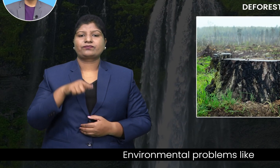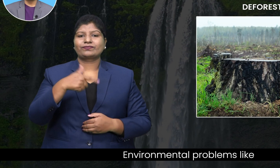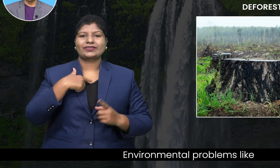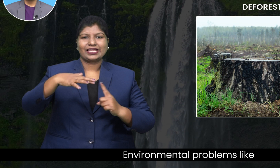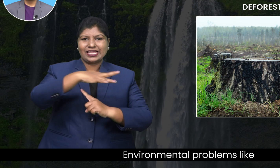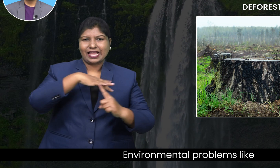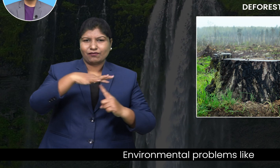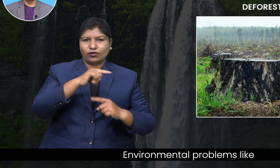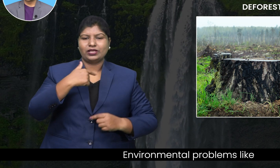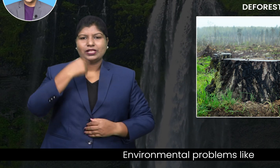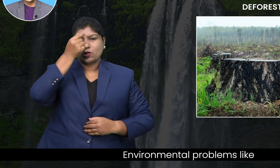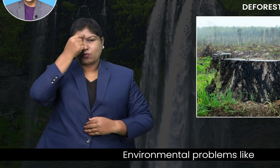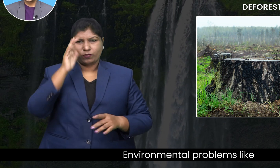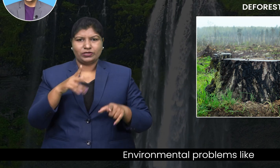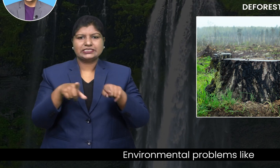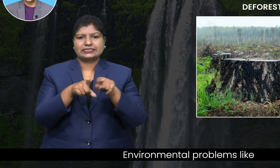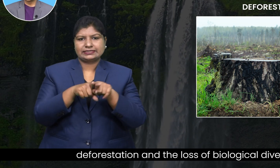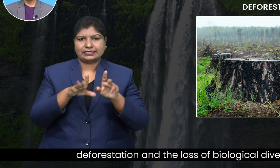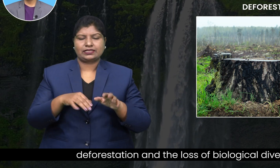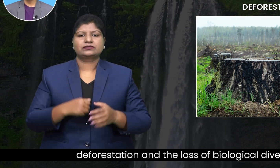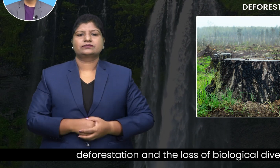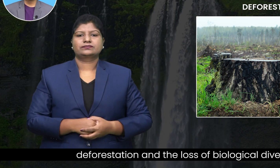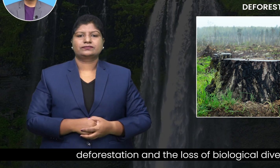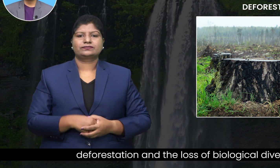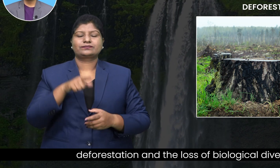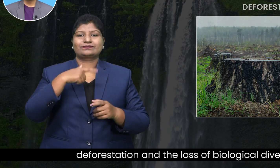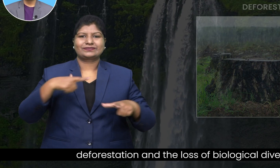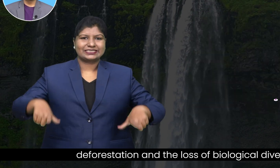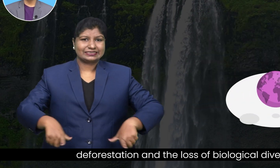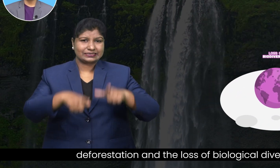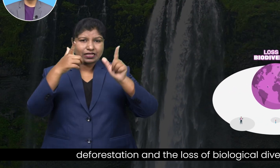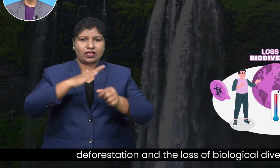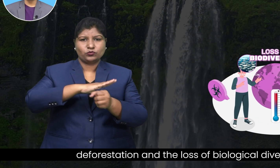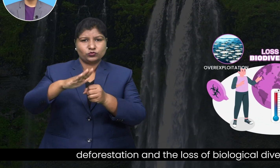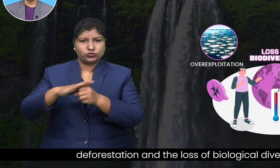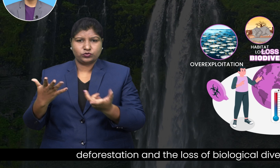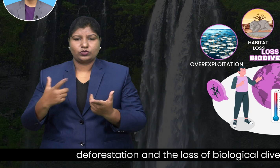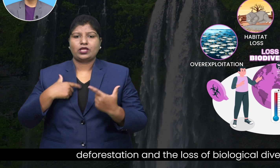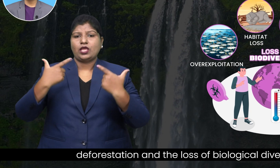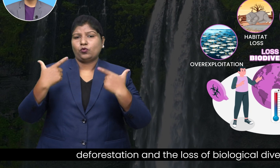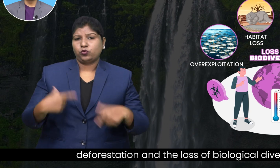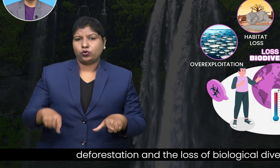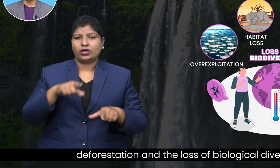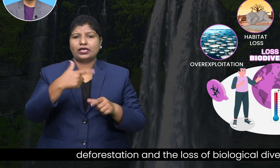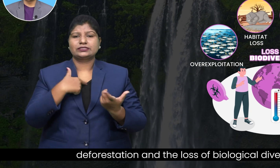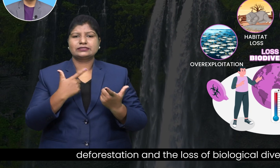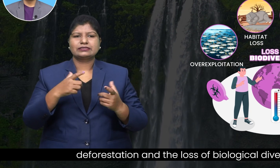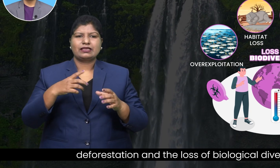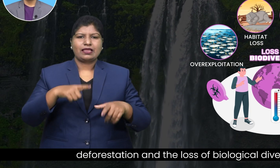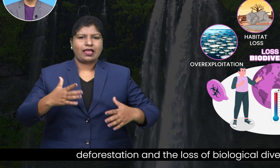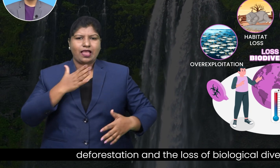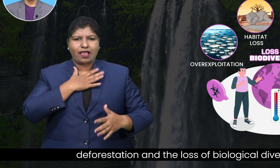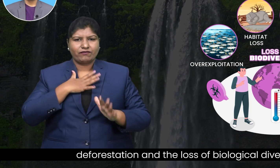Environmental problems like deforestation and the loss of biological